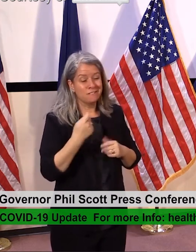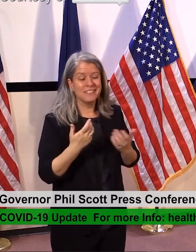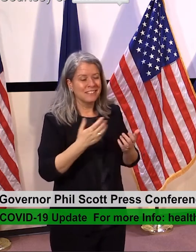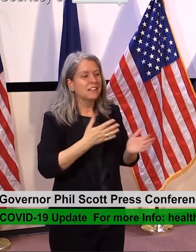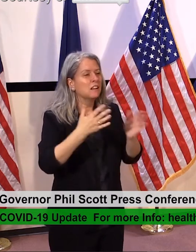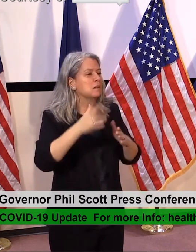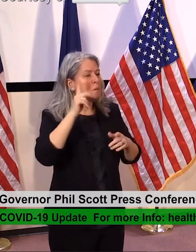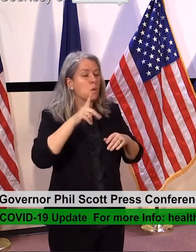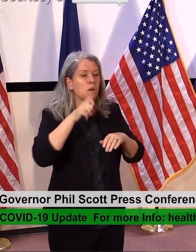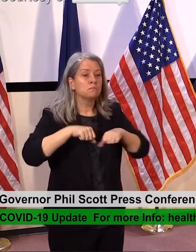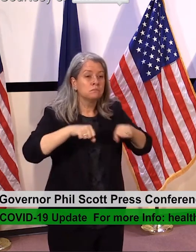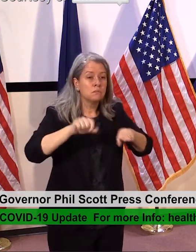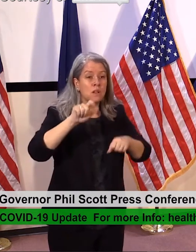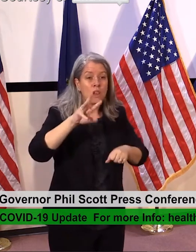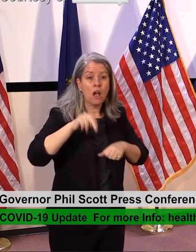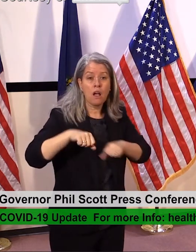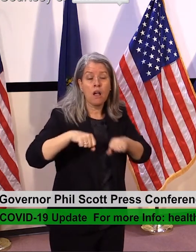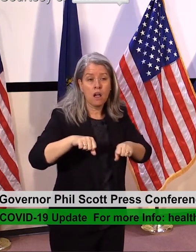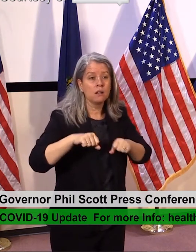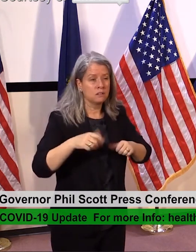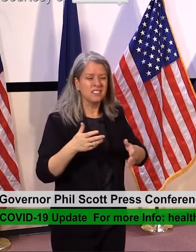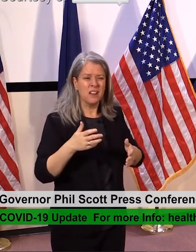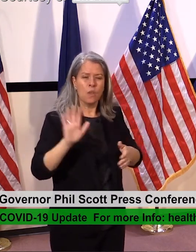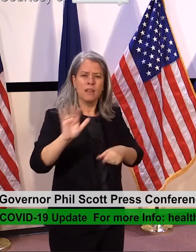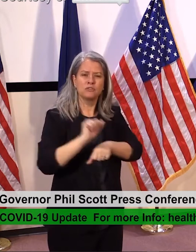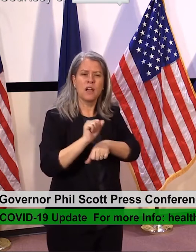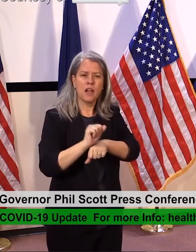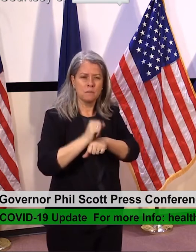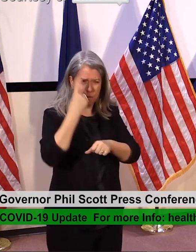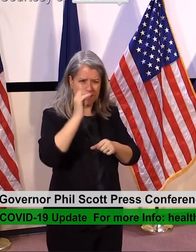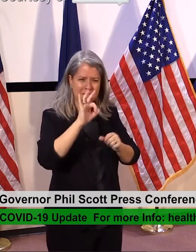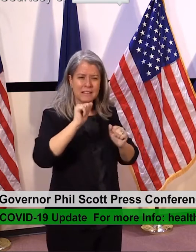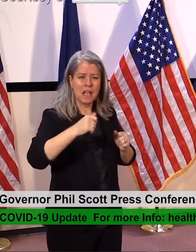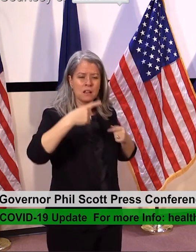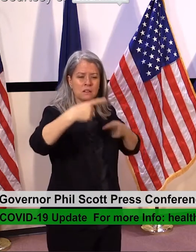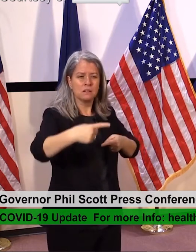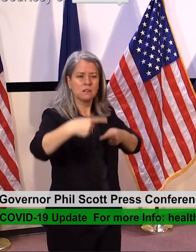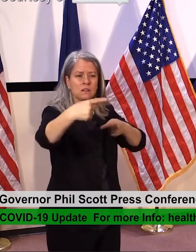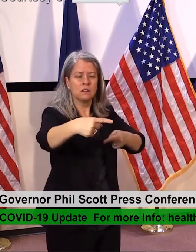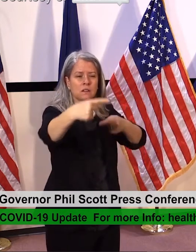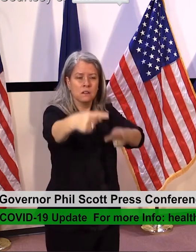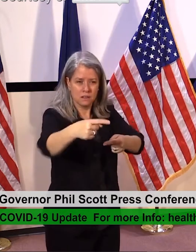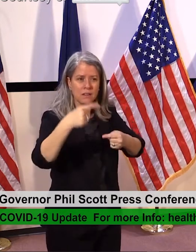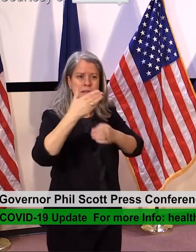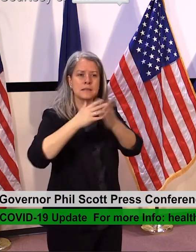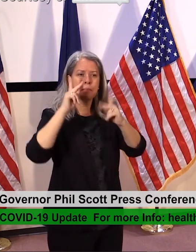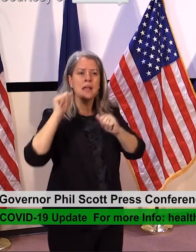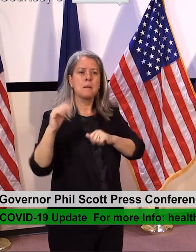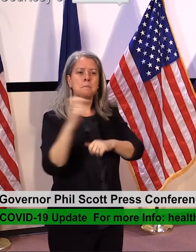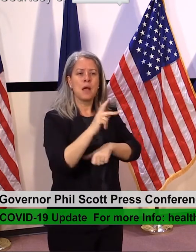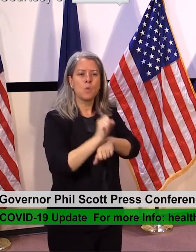Lawn mowing people, even. If you would roll out when people can get back to work in